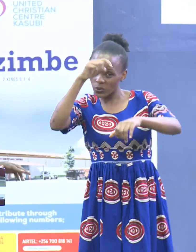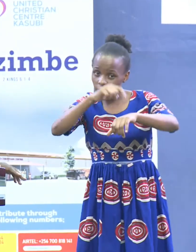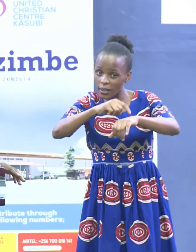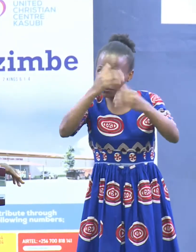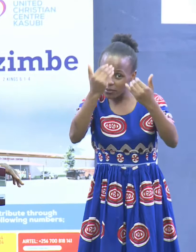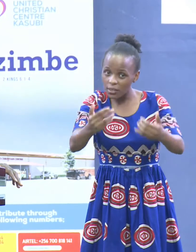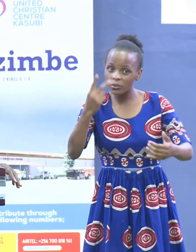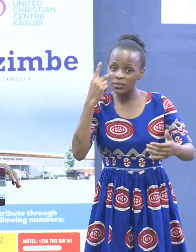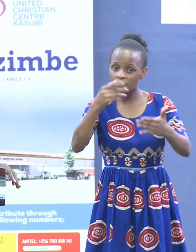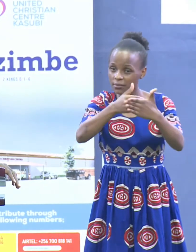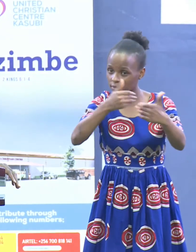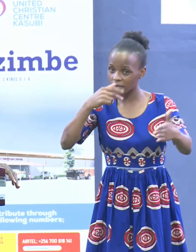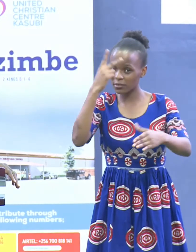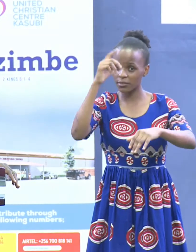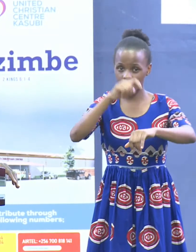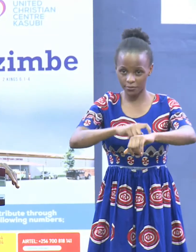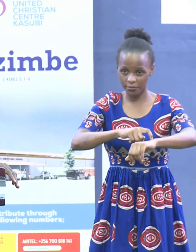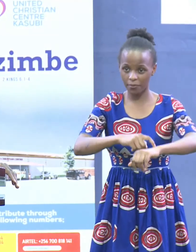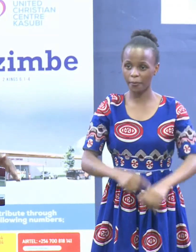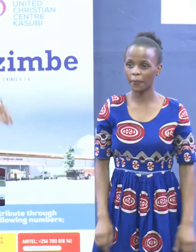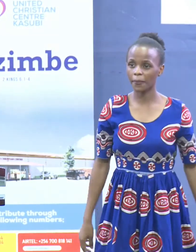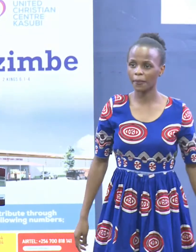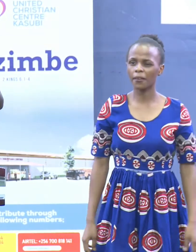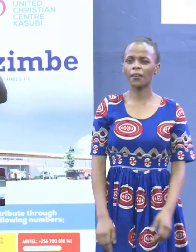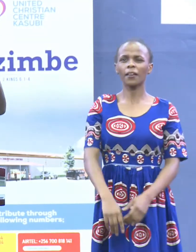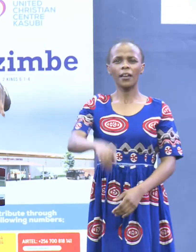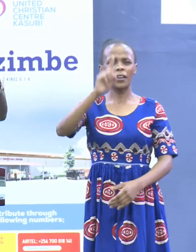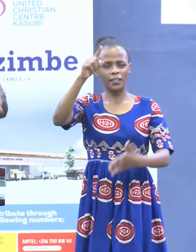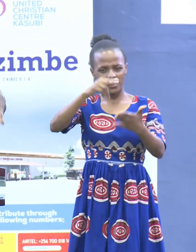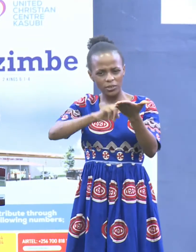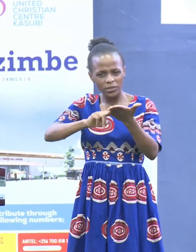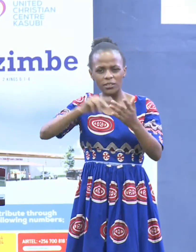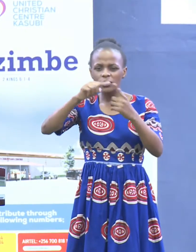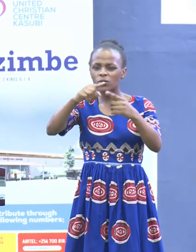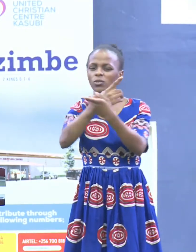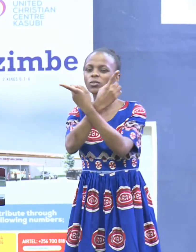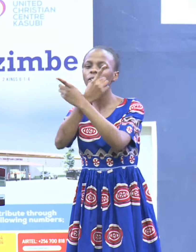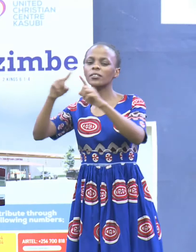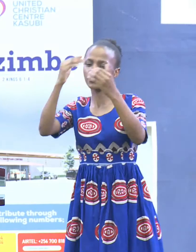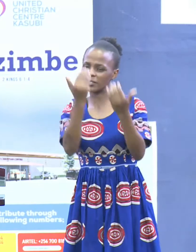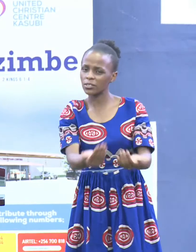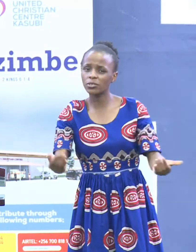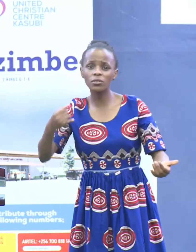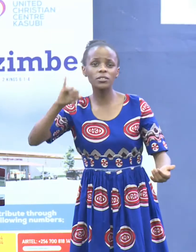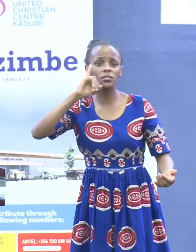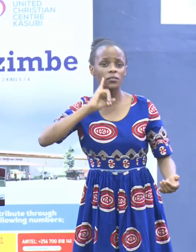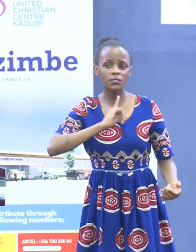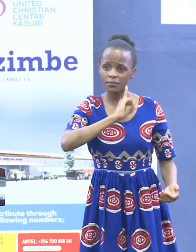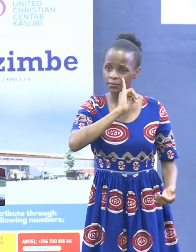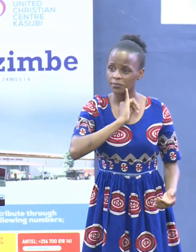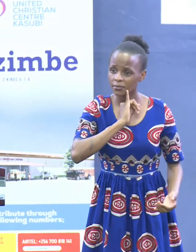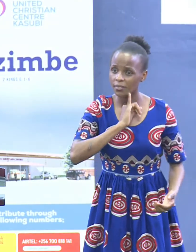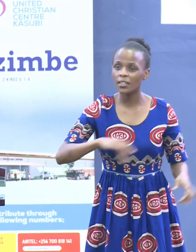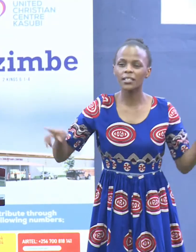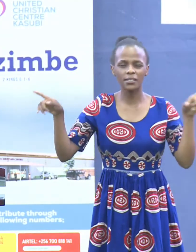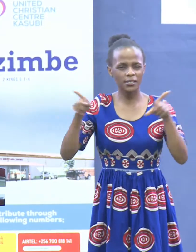We have seen so far that he has used it so far 2 times. Yakikozesa okununula abaana ba Isirayiri. He used it to redeem the children of Israel.